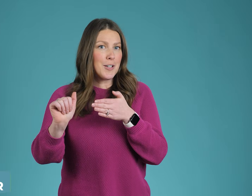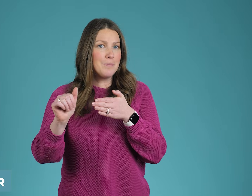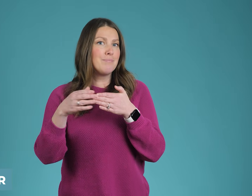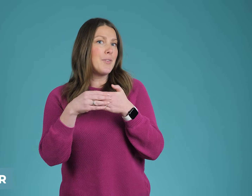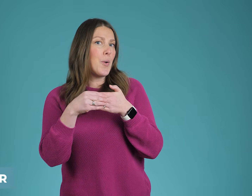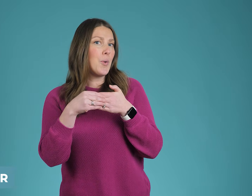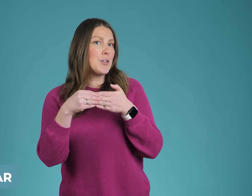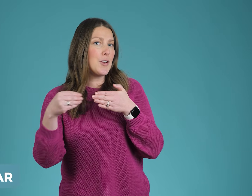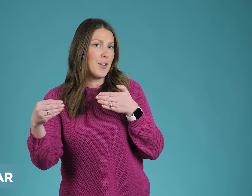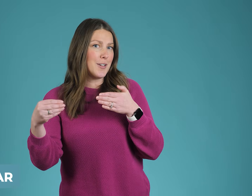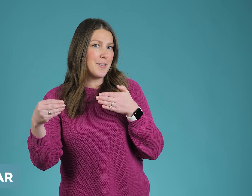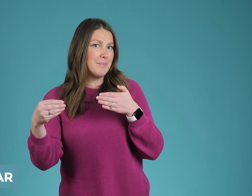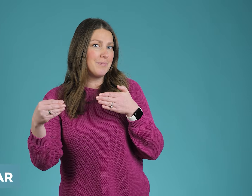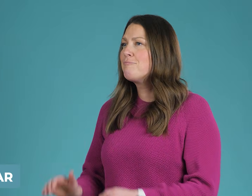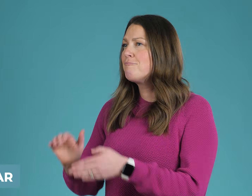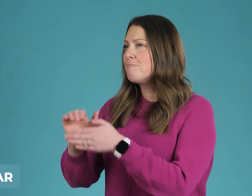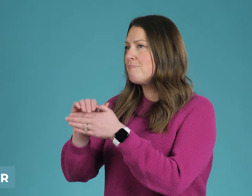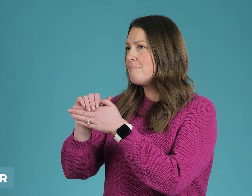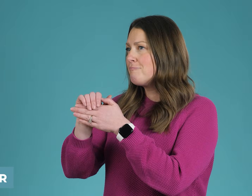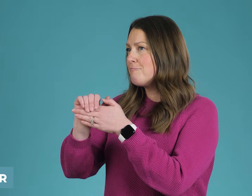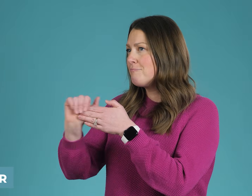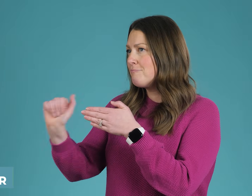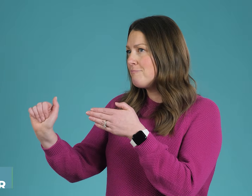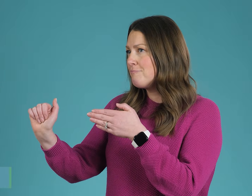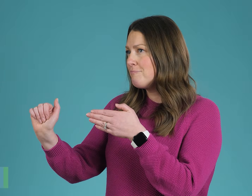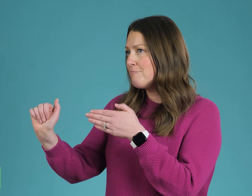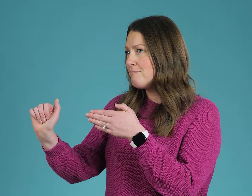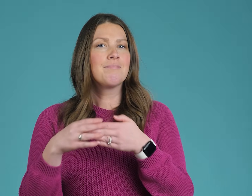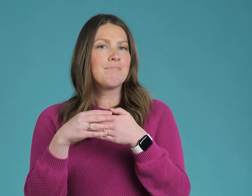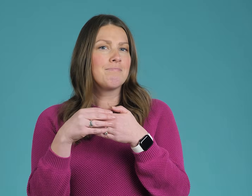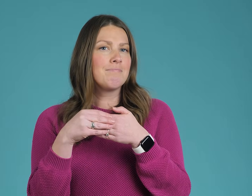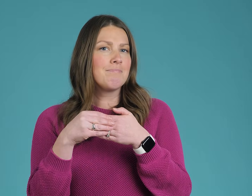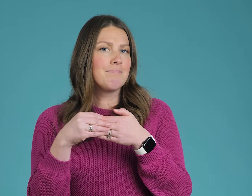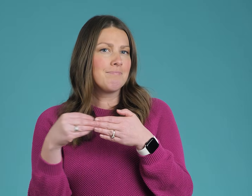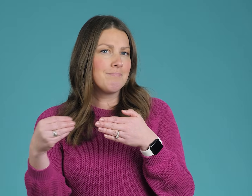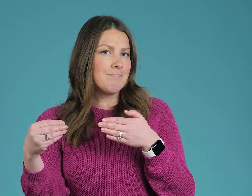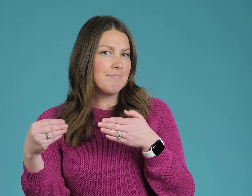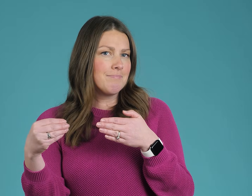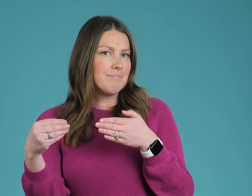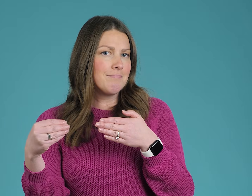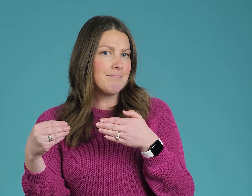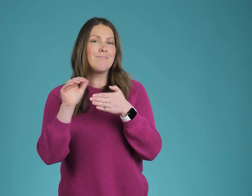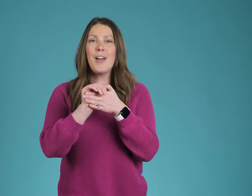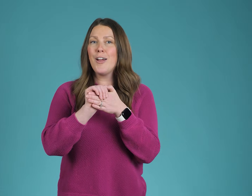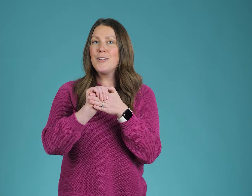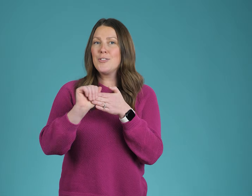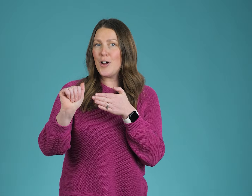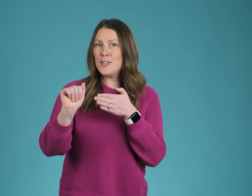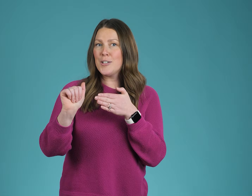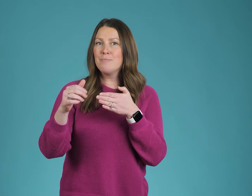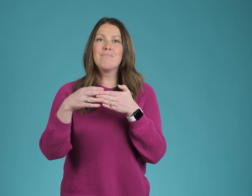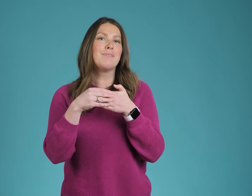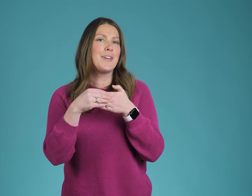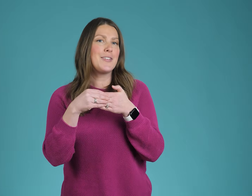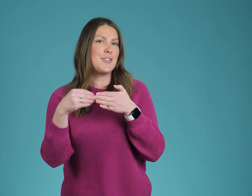Dollar or dollar. Your hand is sliding across or pulling out. Dollar,